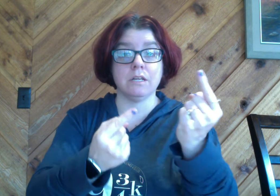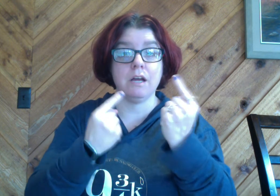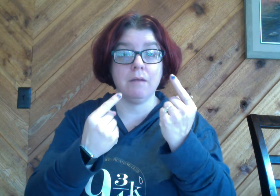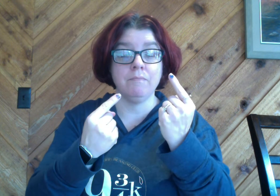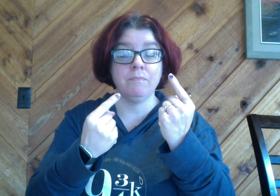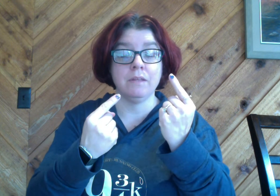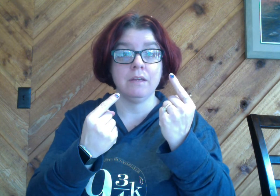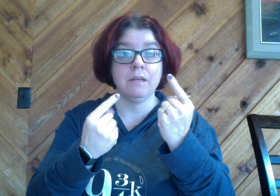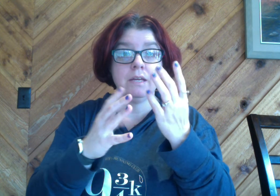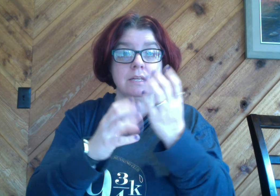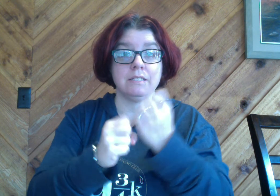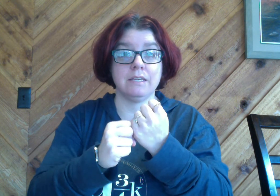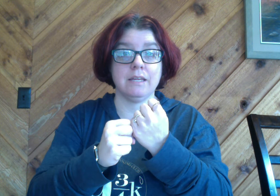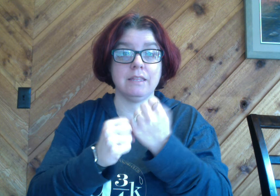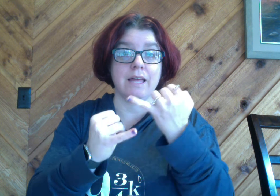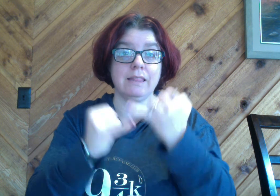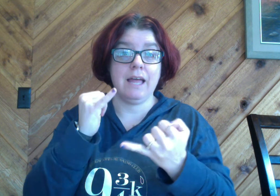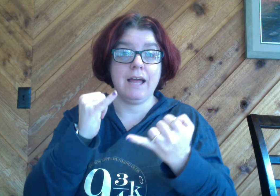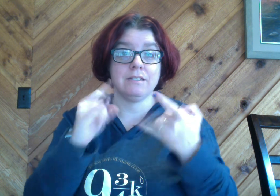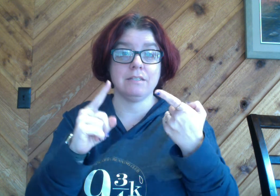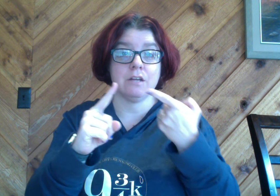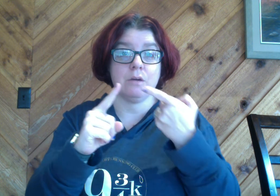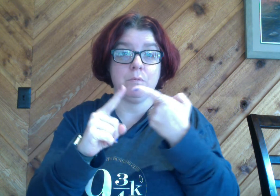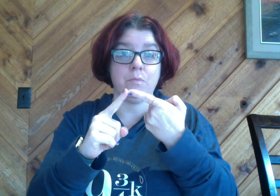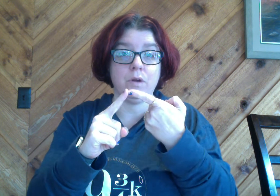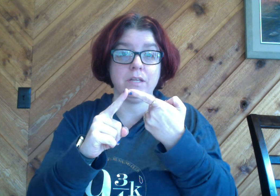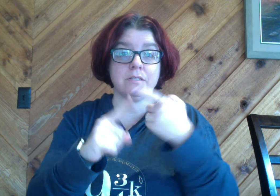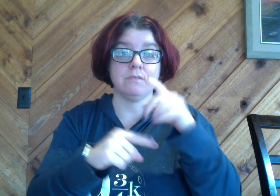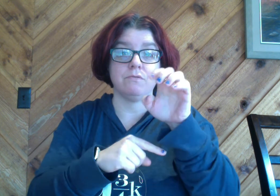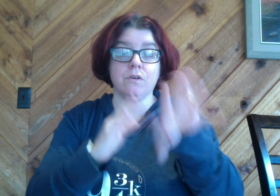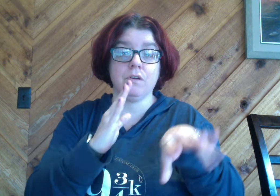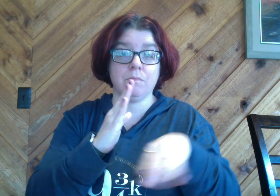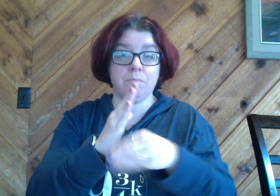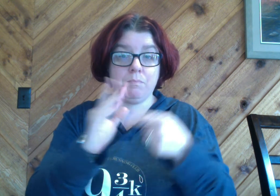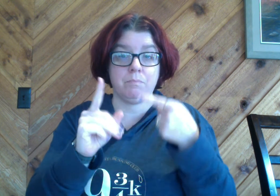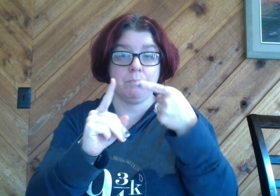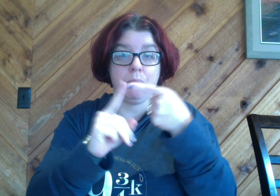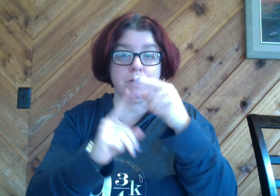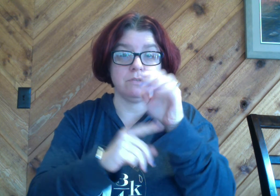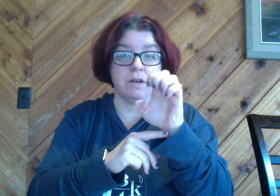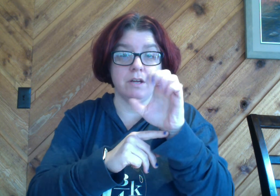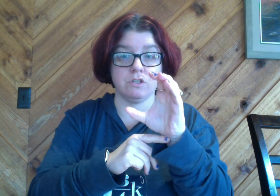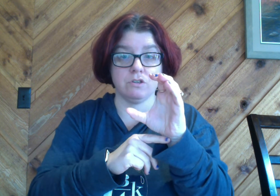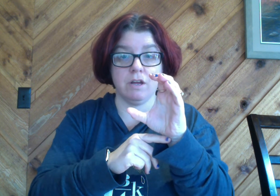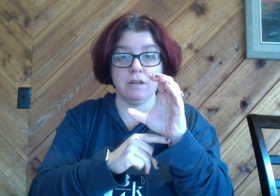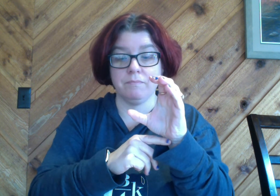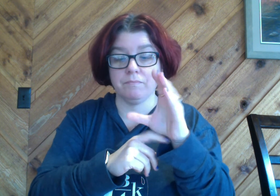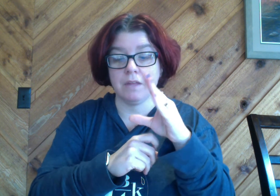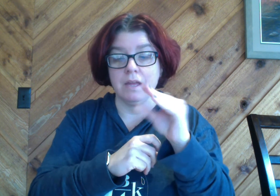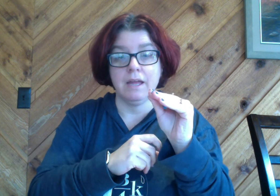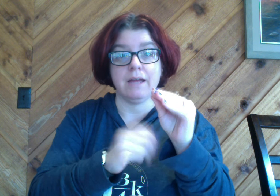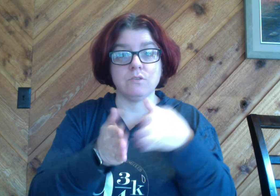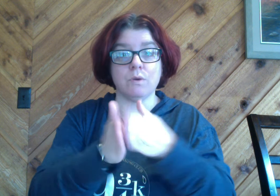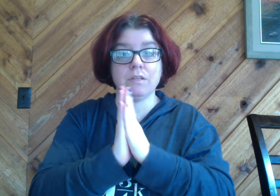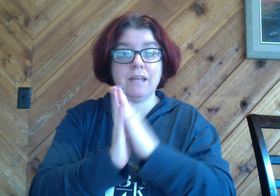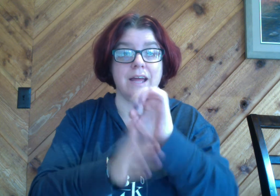come to get that last couple points for extra credit, as well as to ask